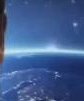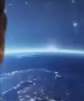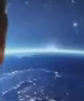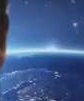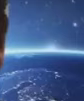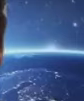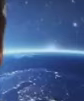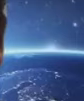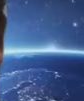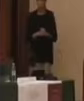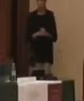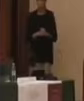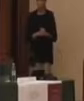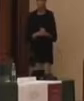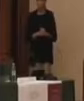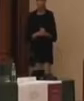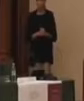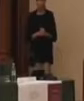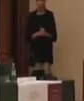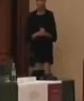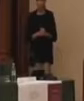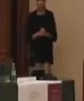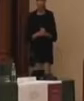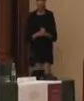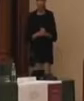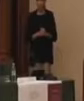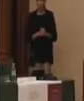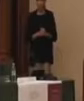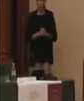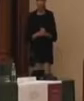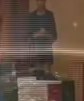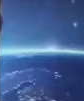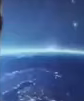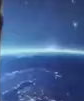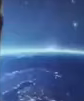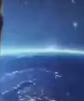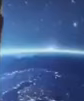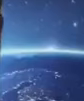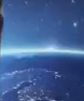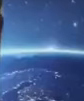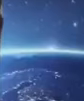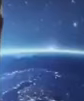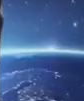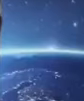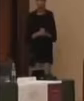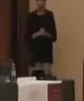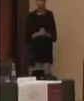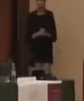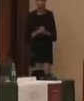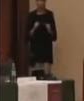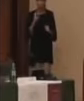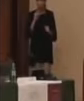today. But you can speak on the screen if you want. You can speak on the screen. Right. You know, this is an